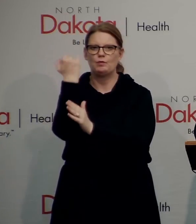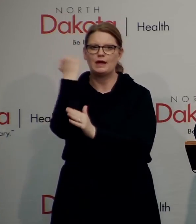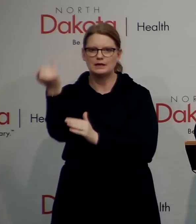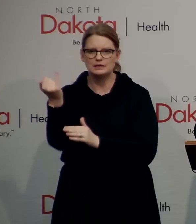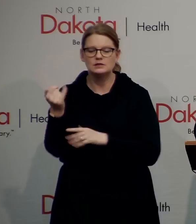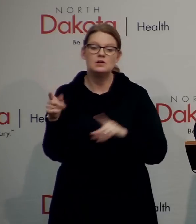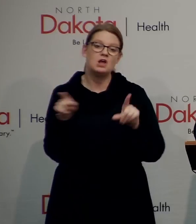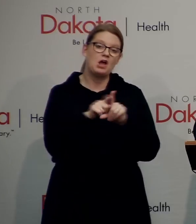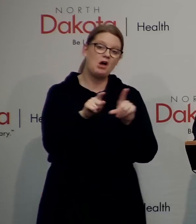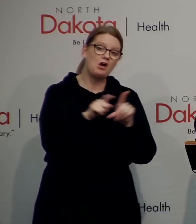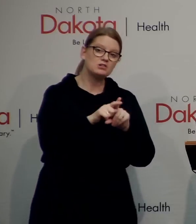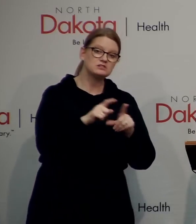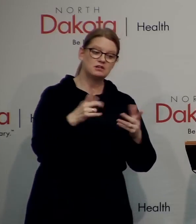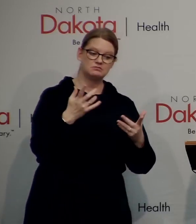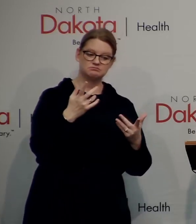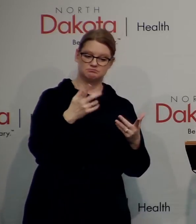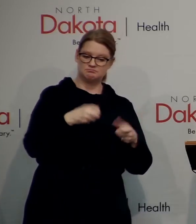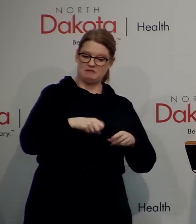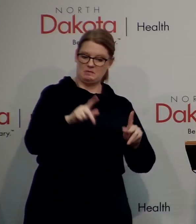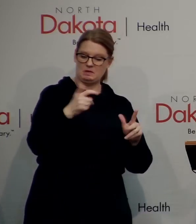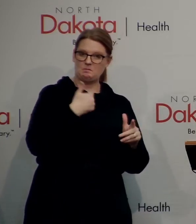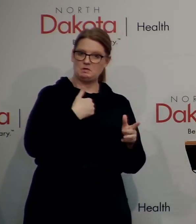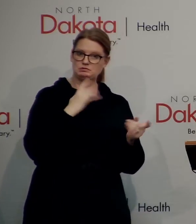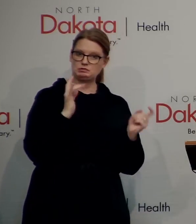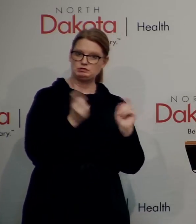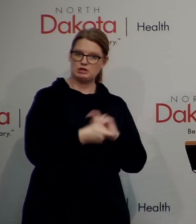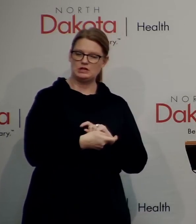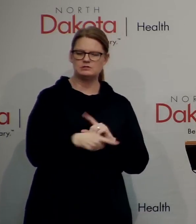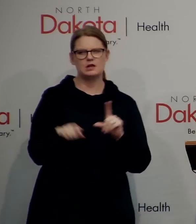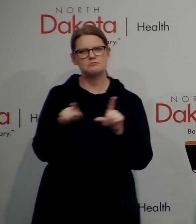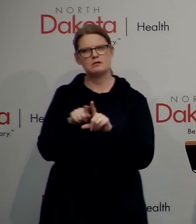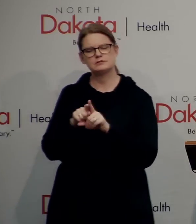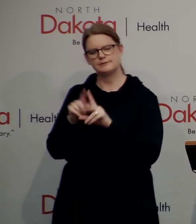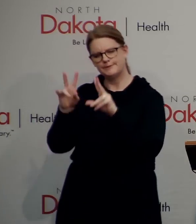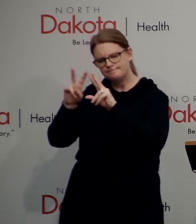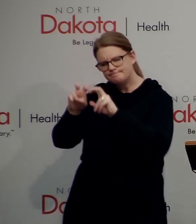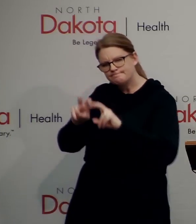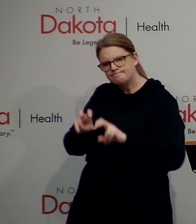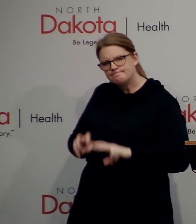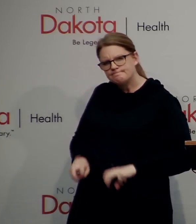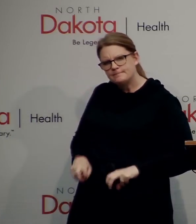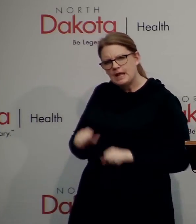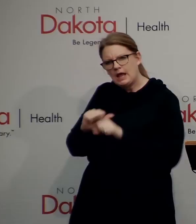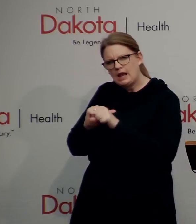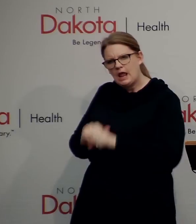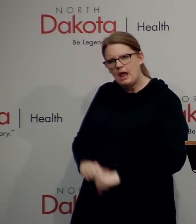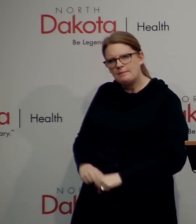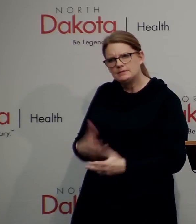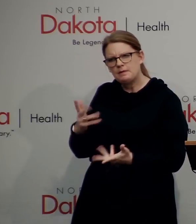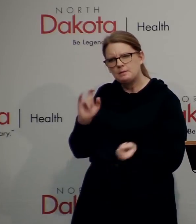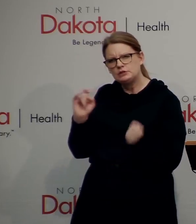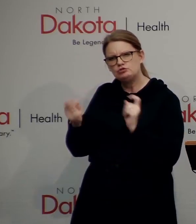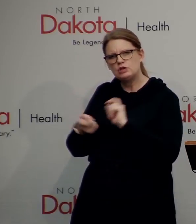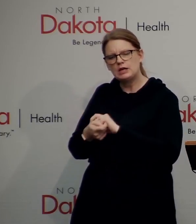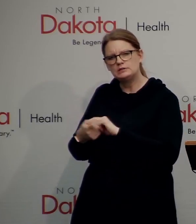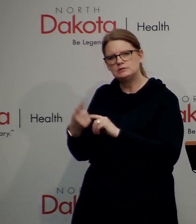personal change. Disruption is an opportunity for us to rethink things and break old habits. And so, as has